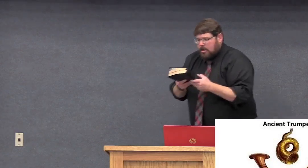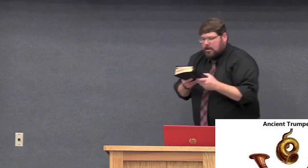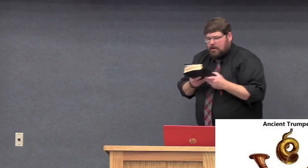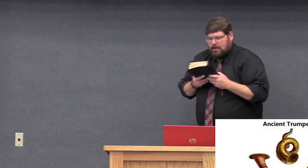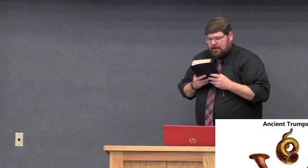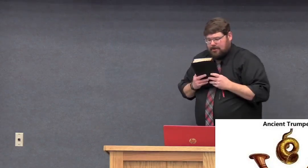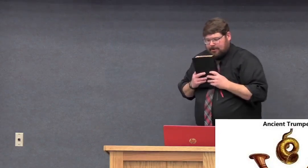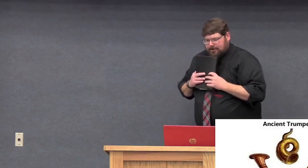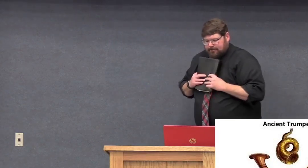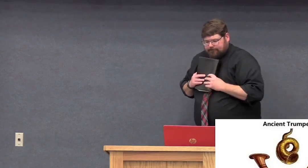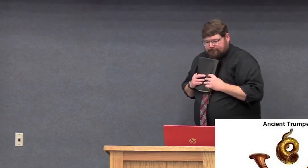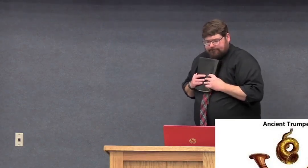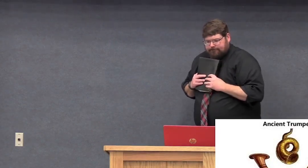has written,